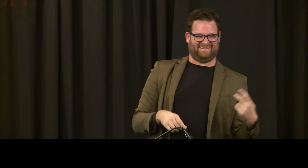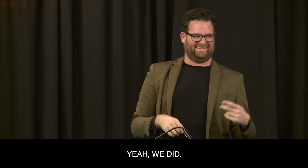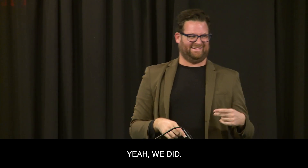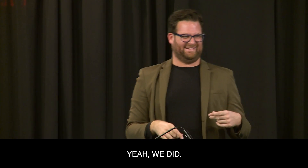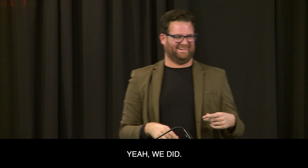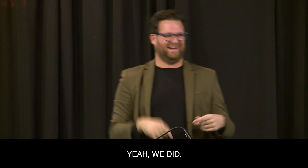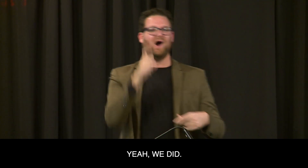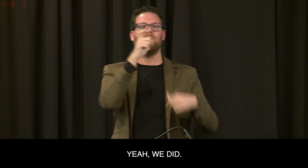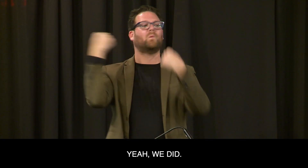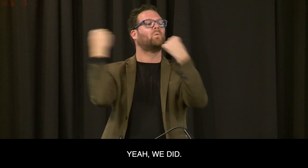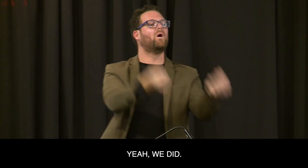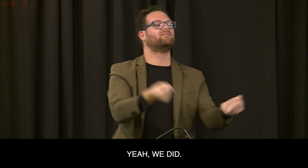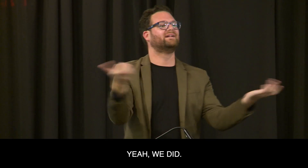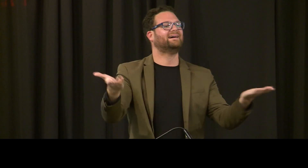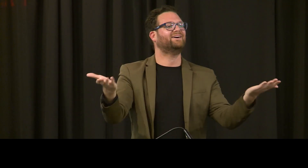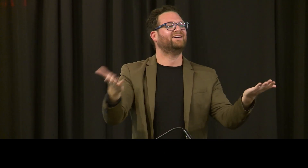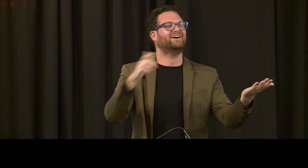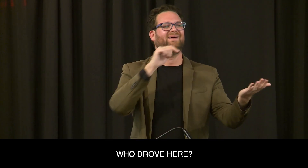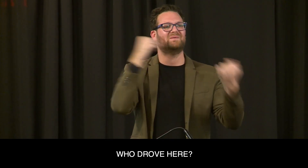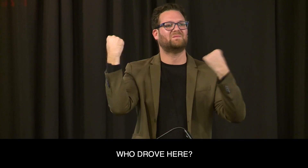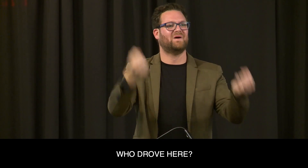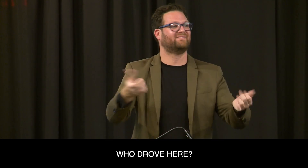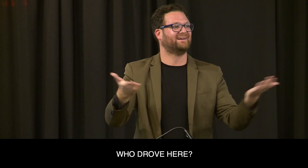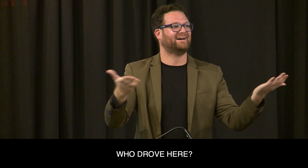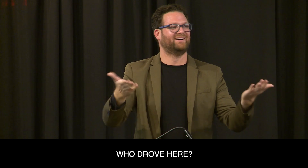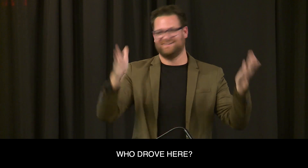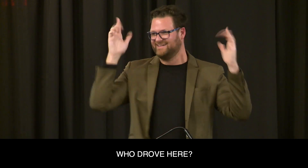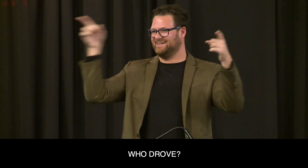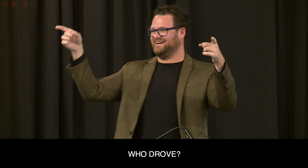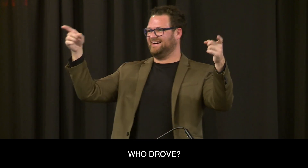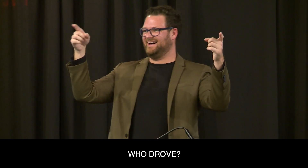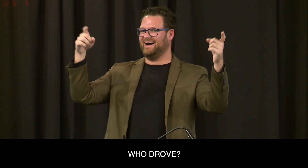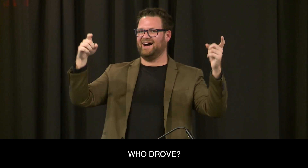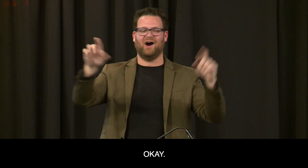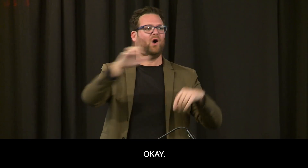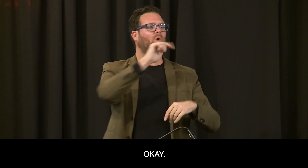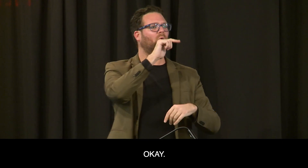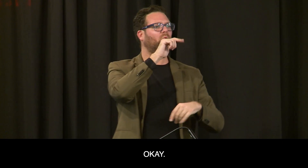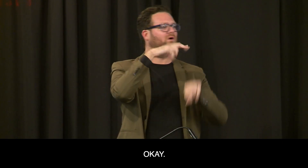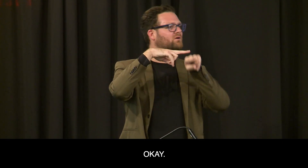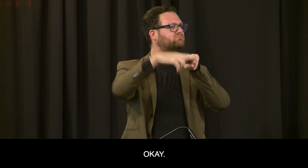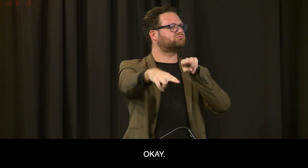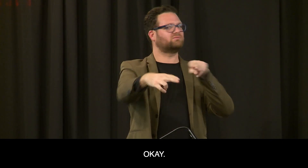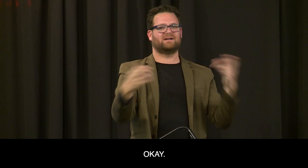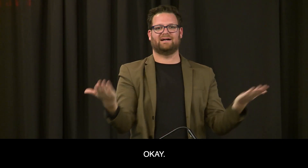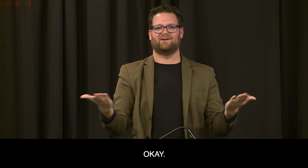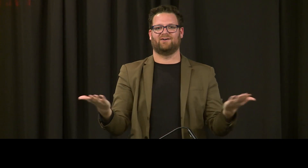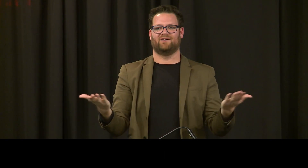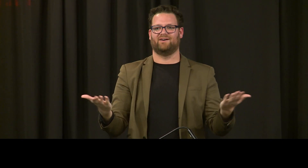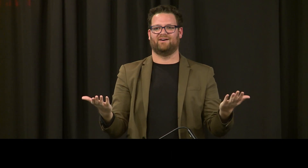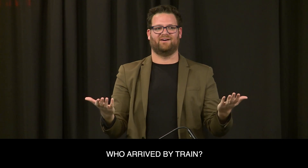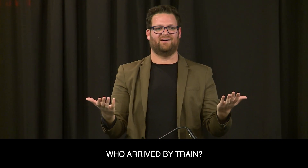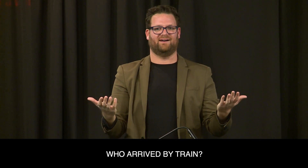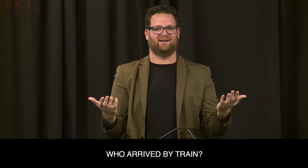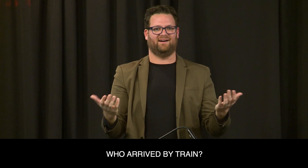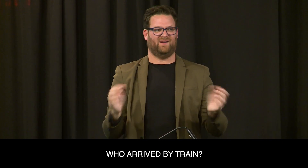Yeah, we did. Who drove here? Who drove? Okay. Who arrived by